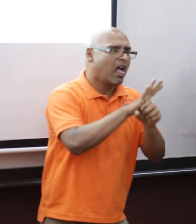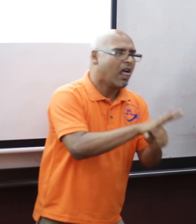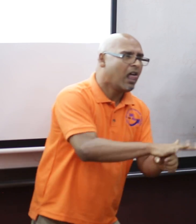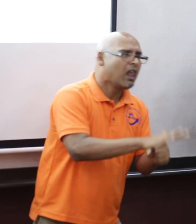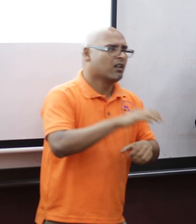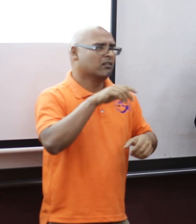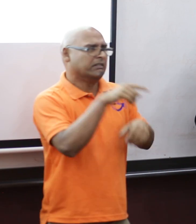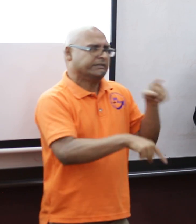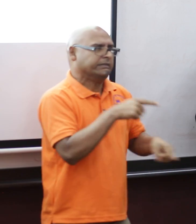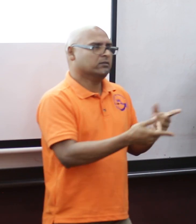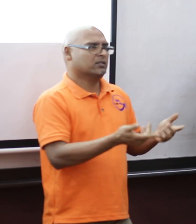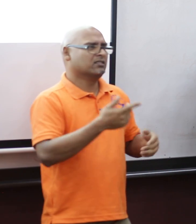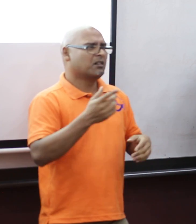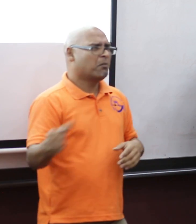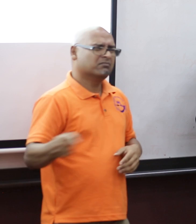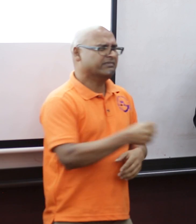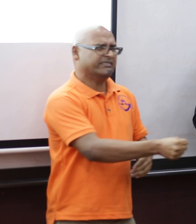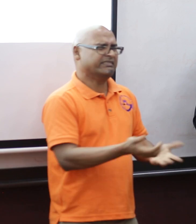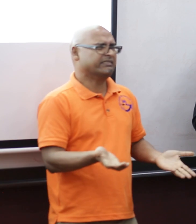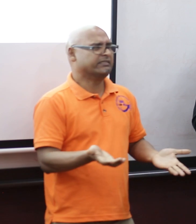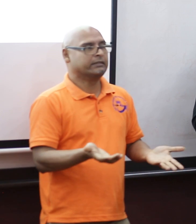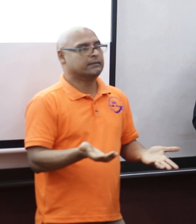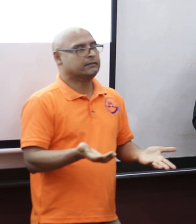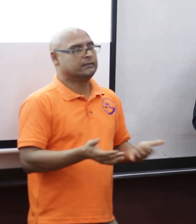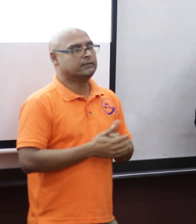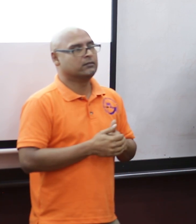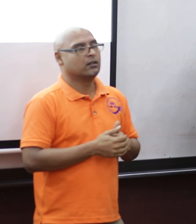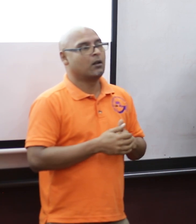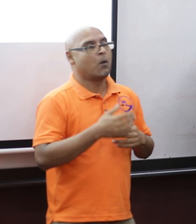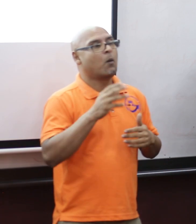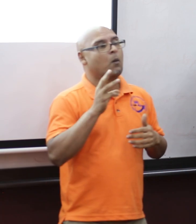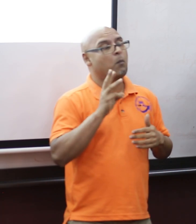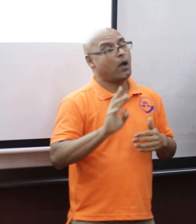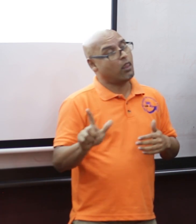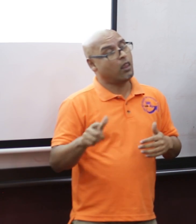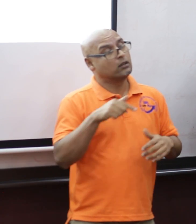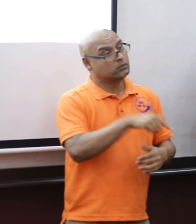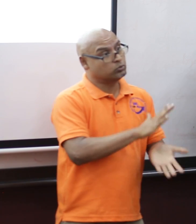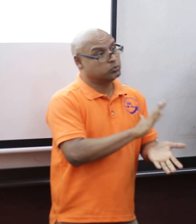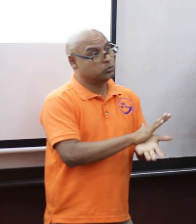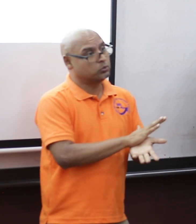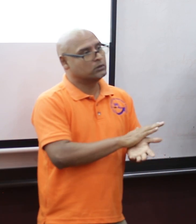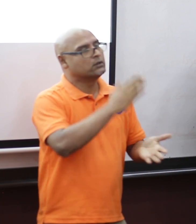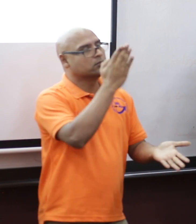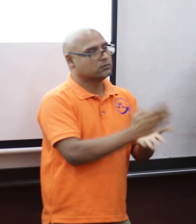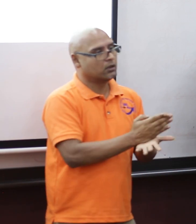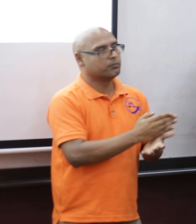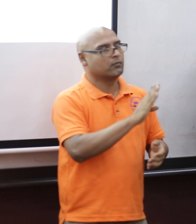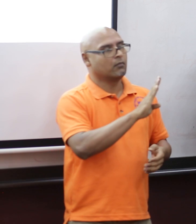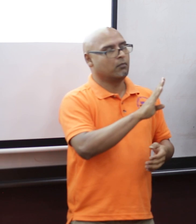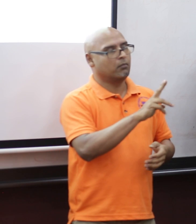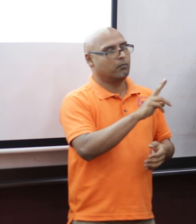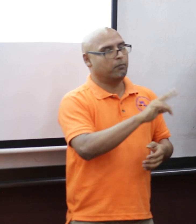in schools. Go back to before, see what practices, review the systems. There are schools